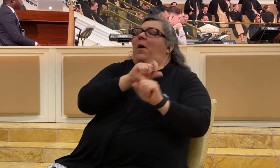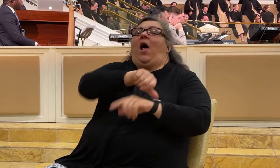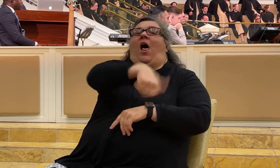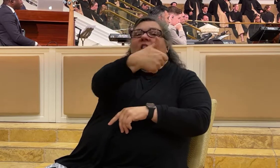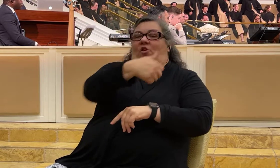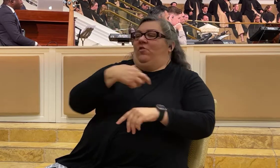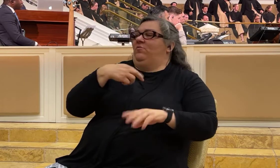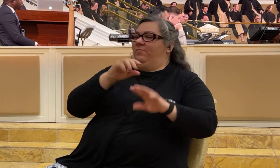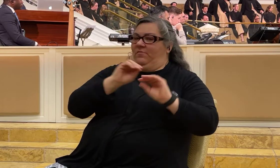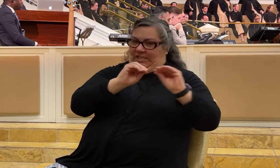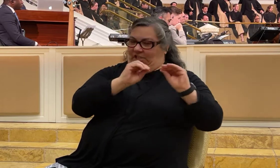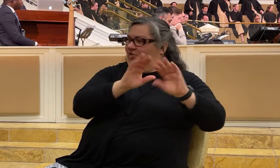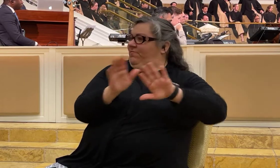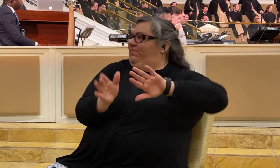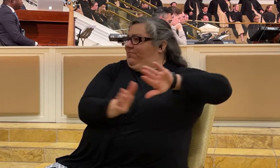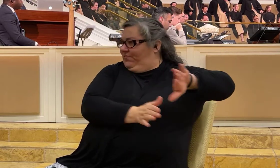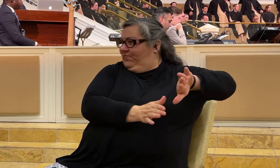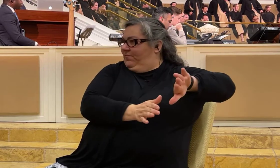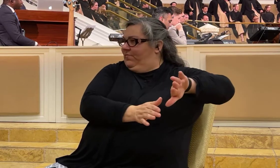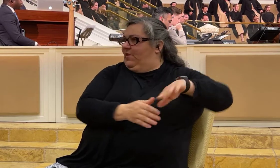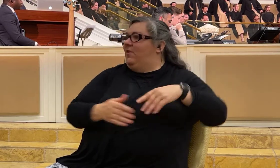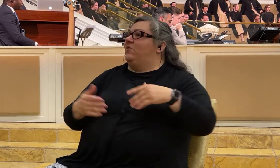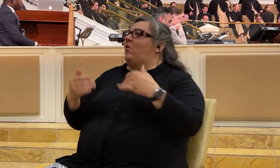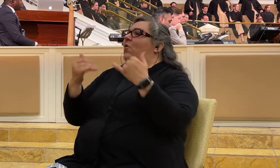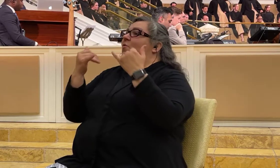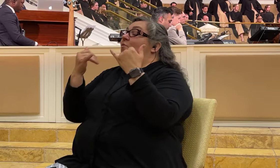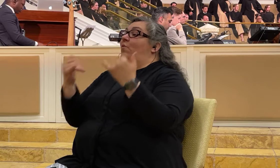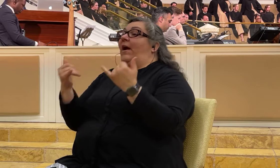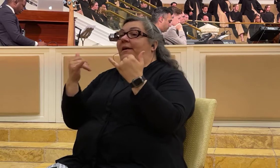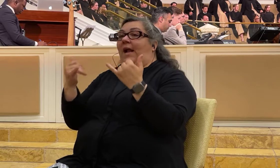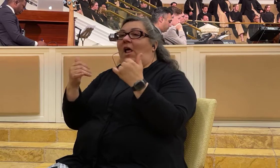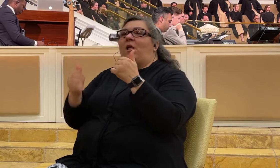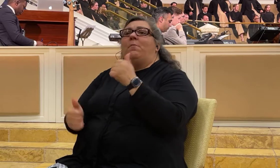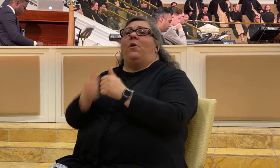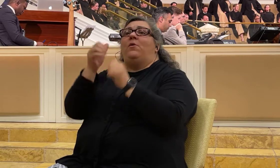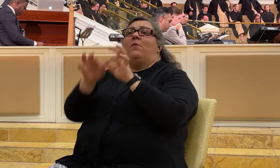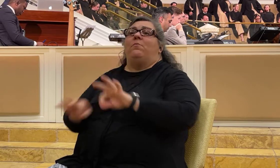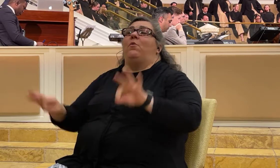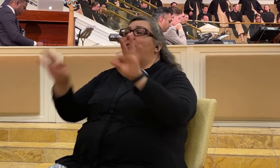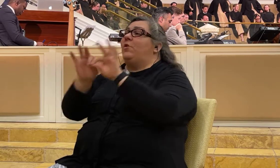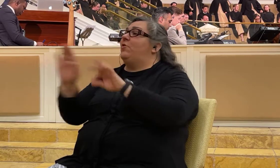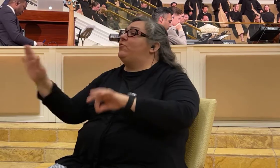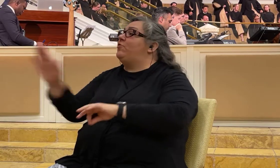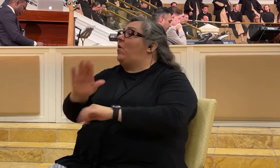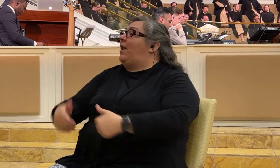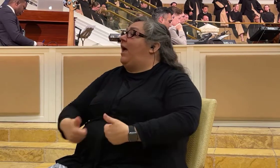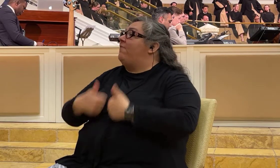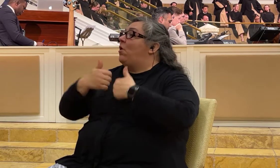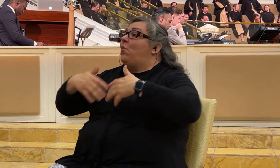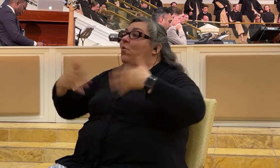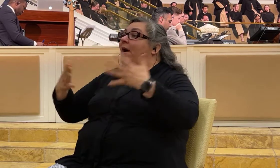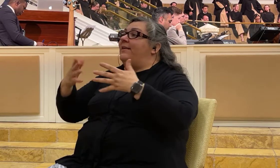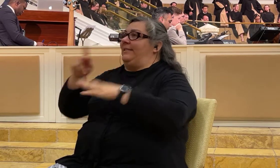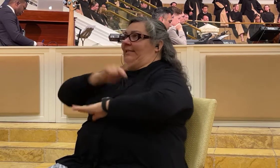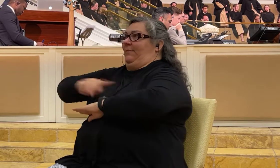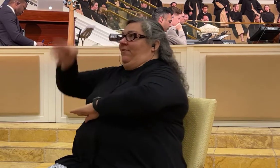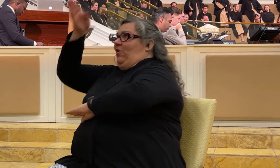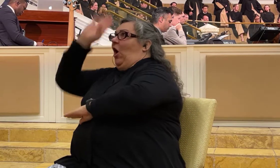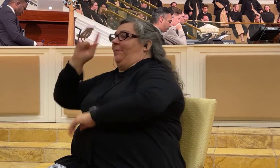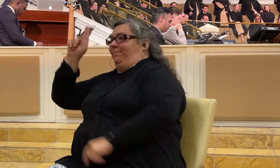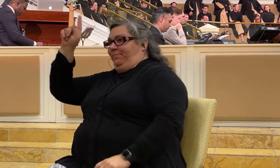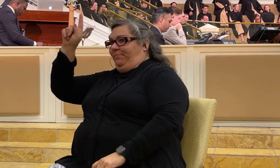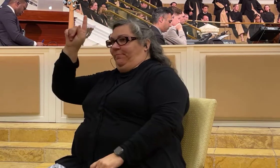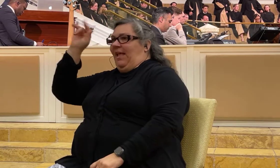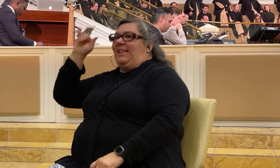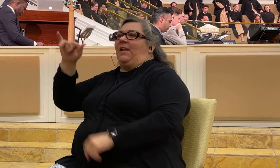so it should be that this is the most important thing in your life. The kingdom of God has been the most important thing in